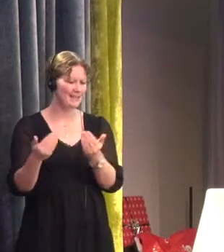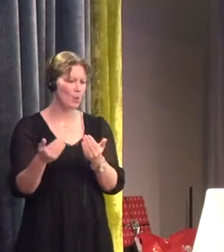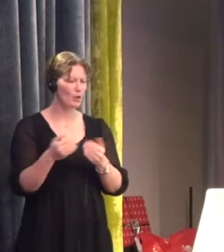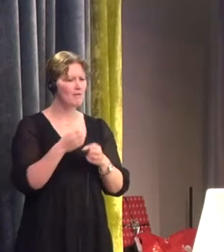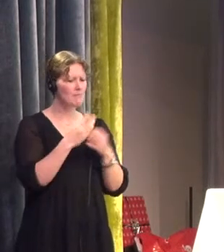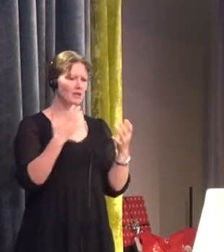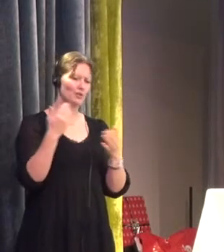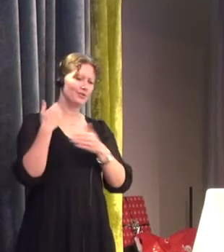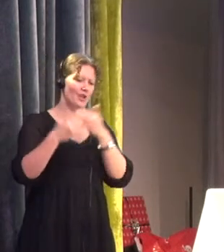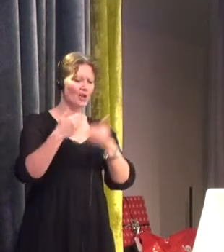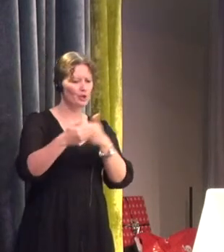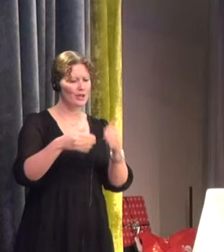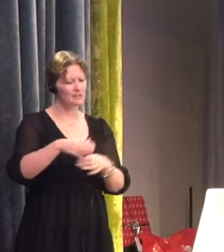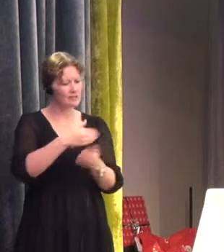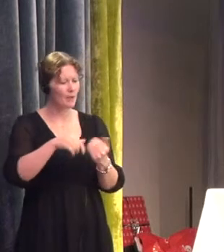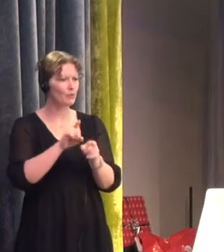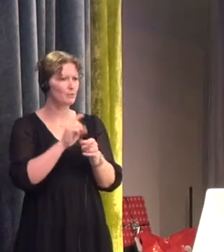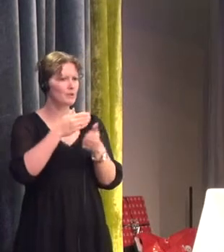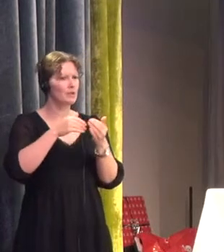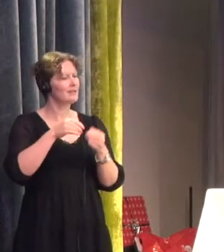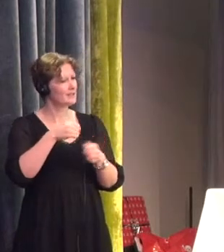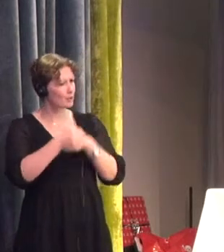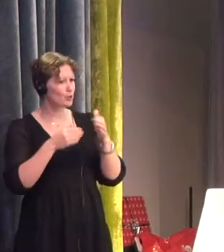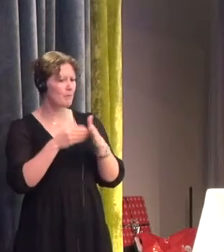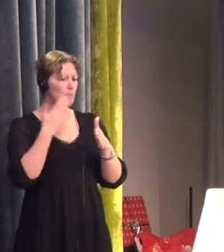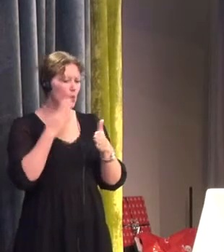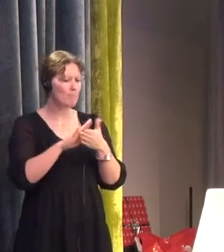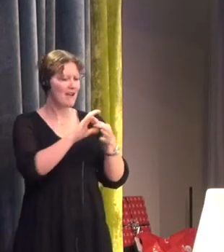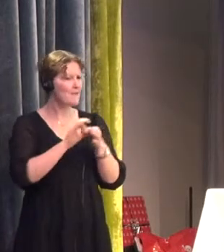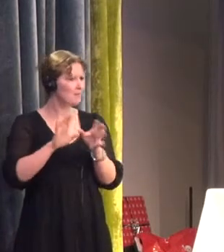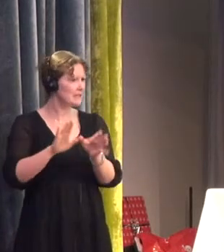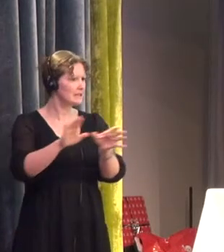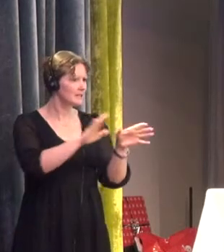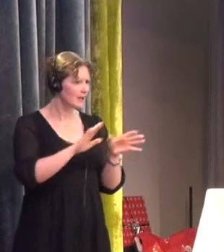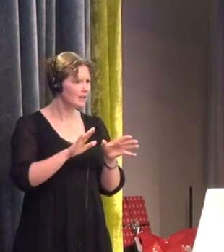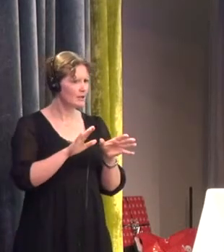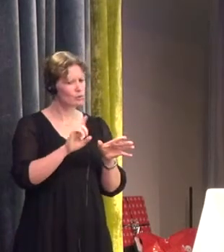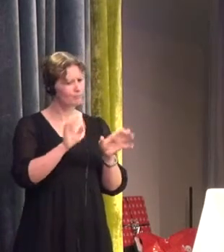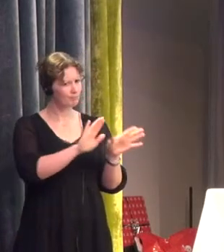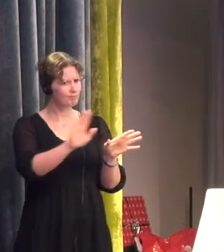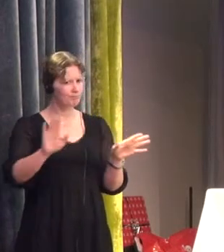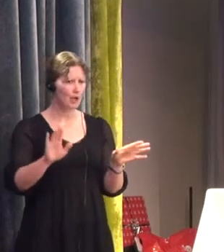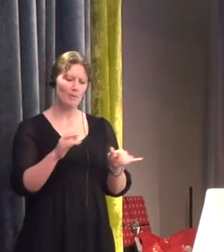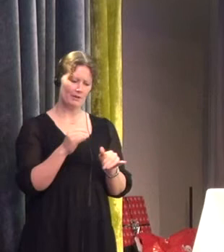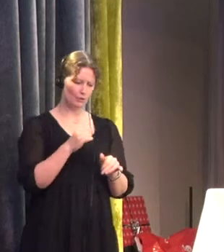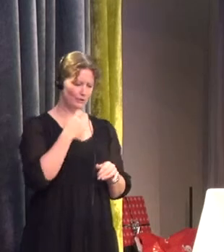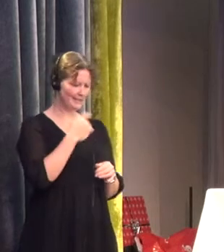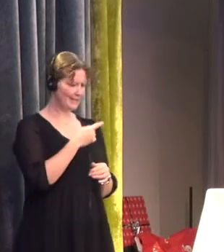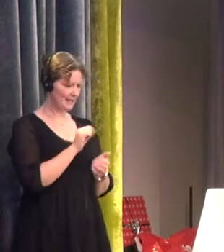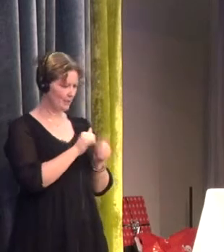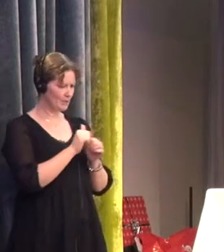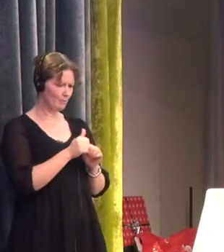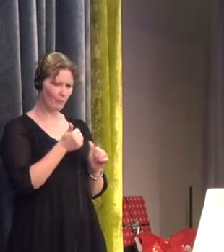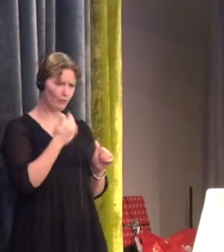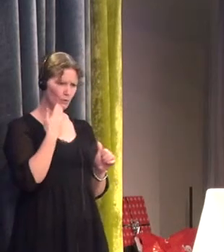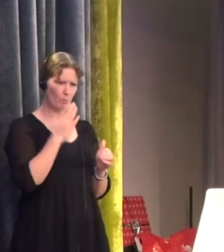live with their families, the representative said, well, wait a minute, why do people with disabilities want to leave their families? Why should they be